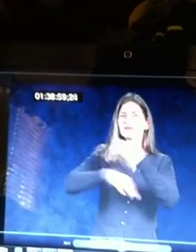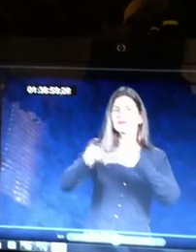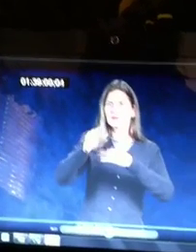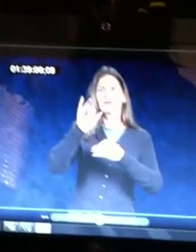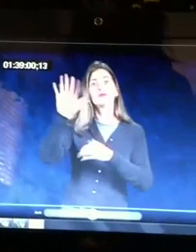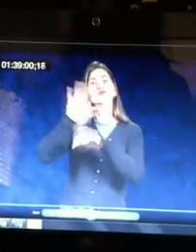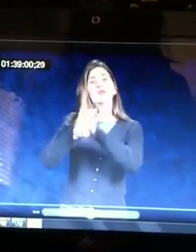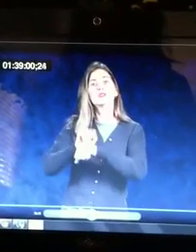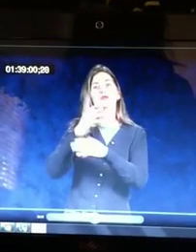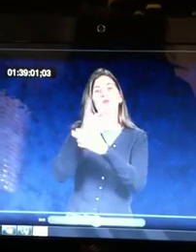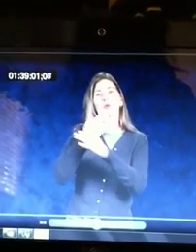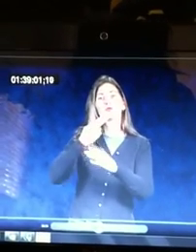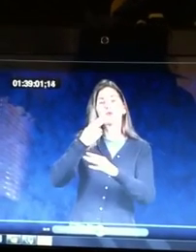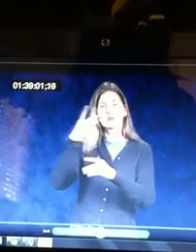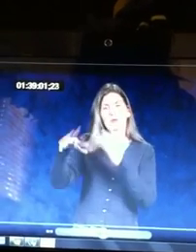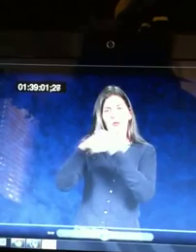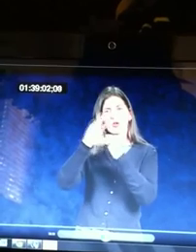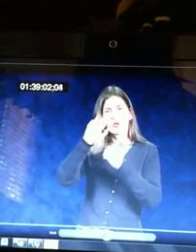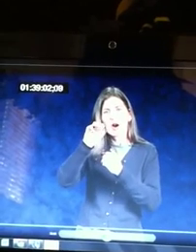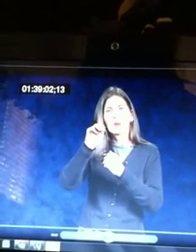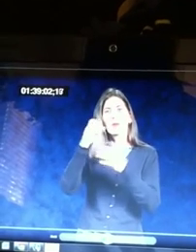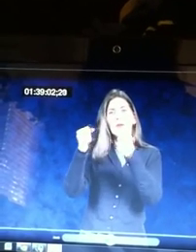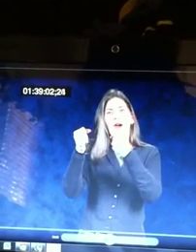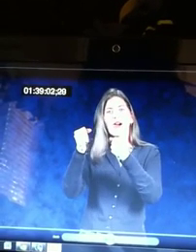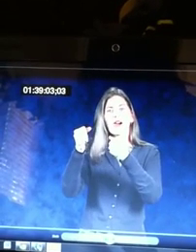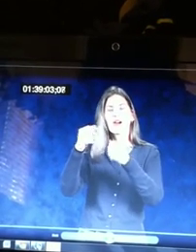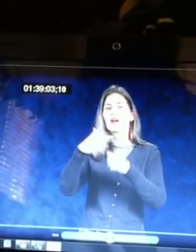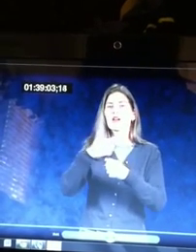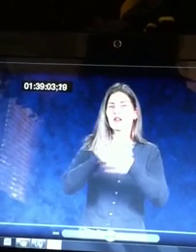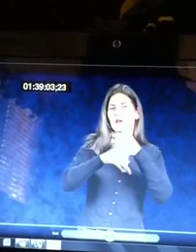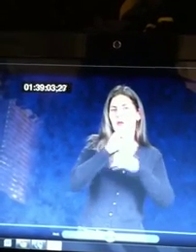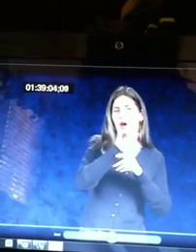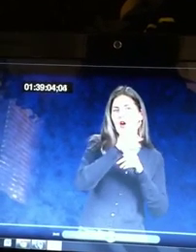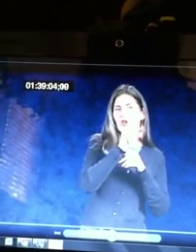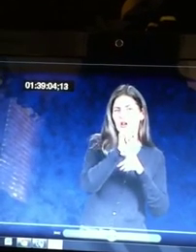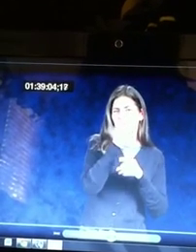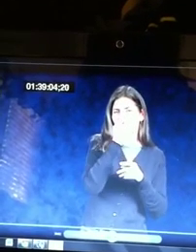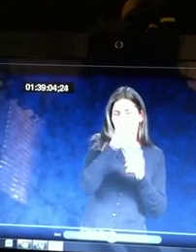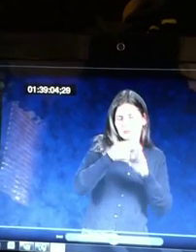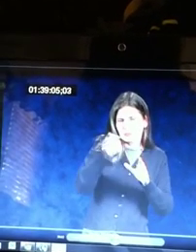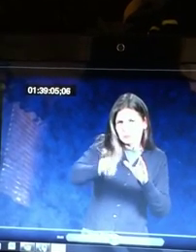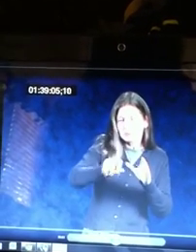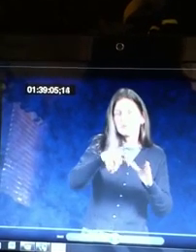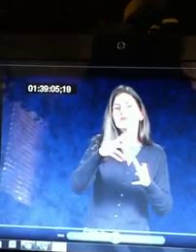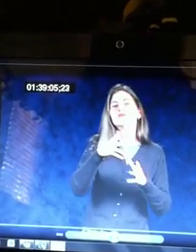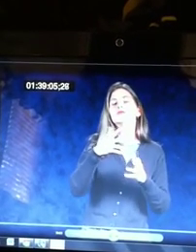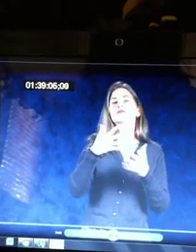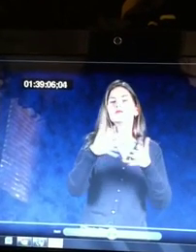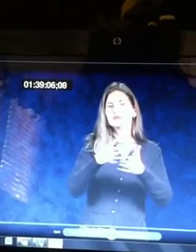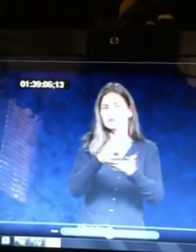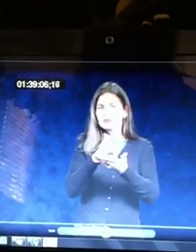So there's one last ingredient that you're not going to use, but instead you're going to use cream.